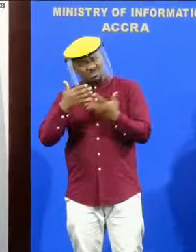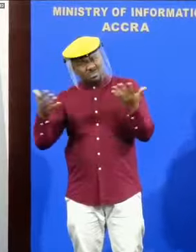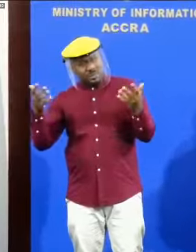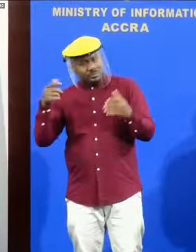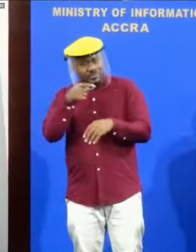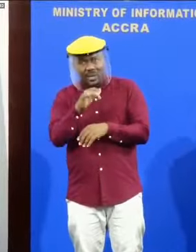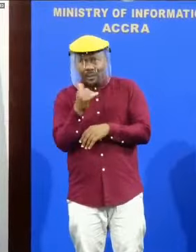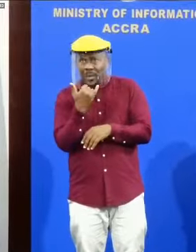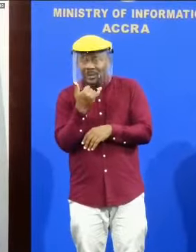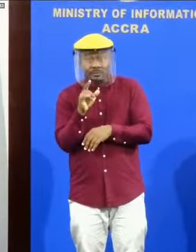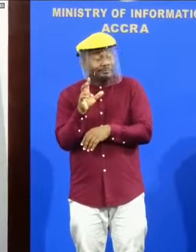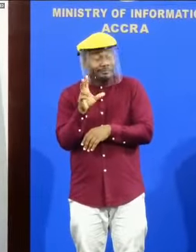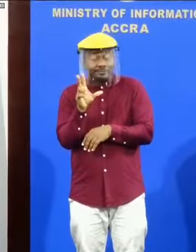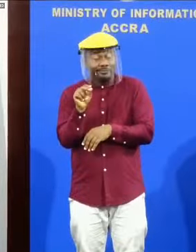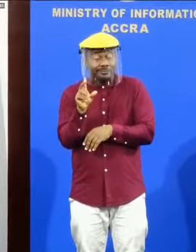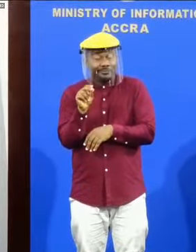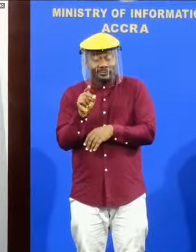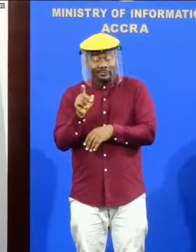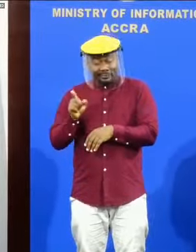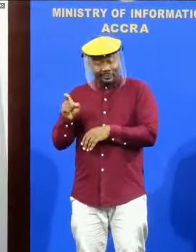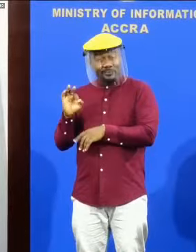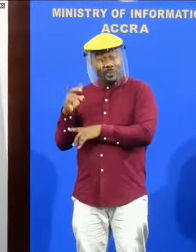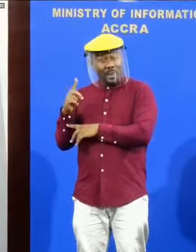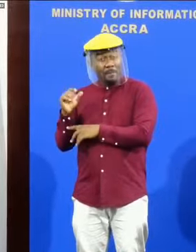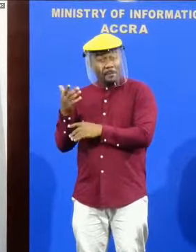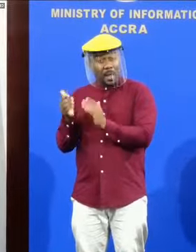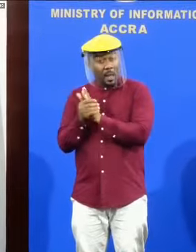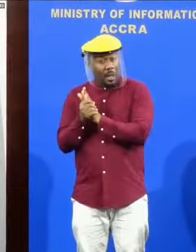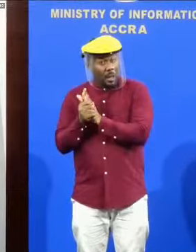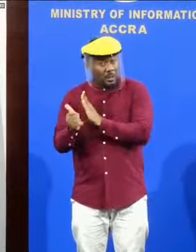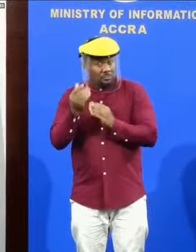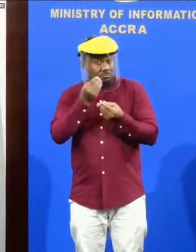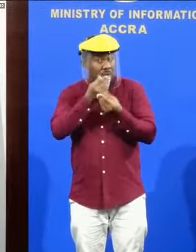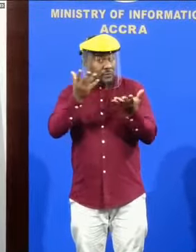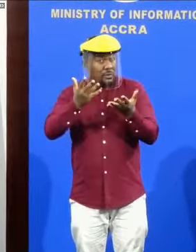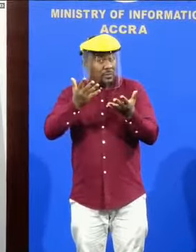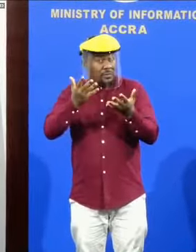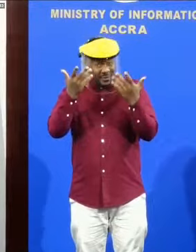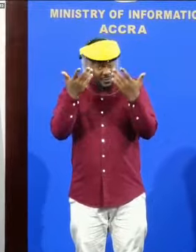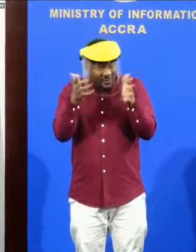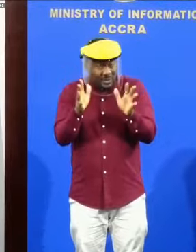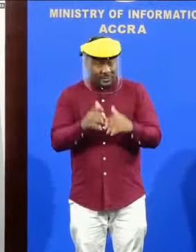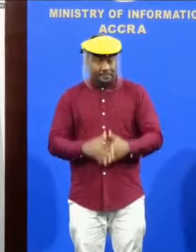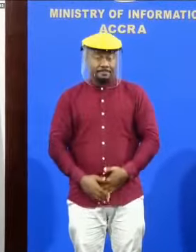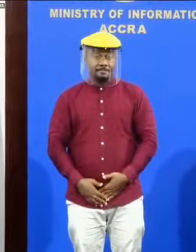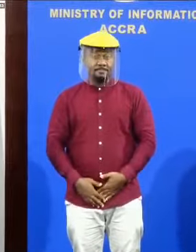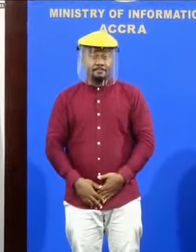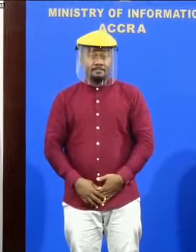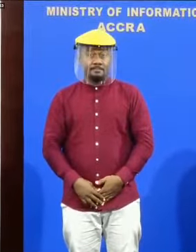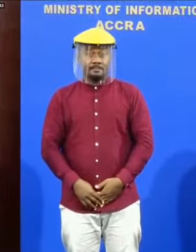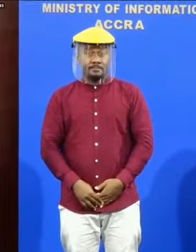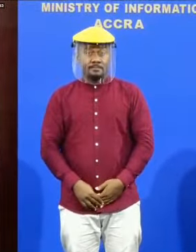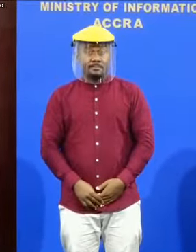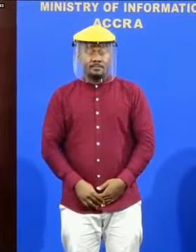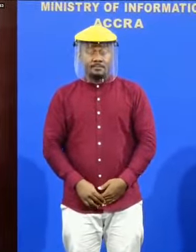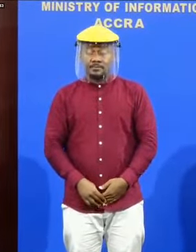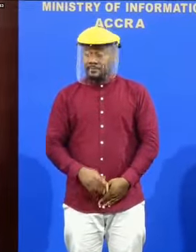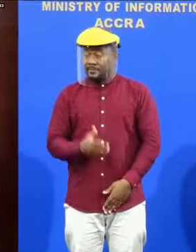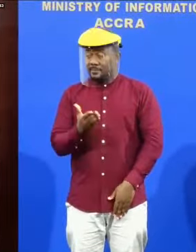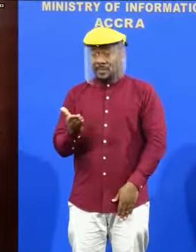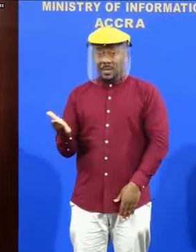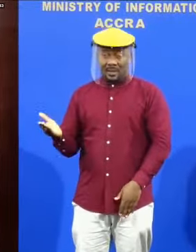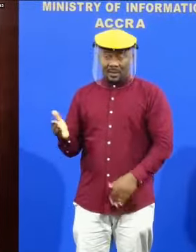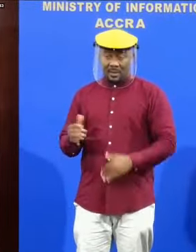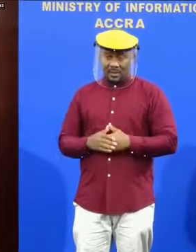something something and therefore it doesn't work, you've heard it from the FDA boss herself. I want to invite Dr. Patrick Kumabwaje.